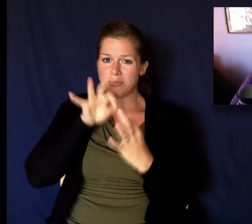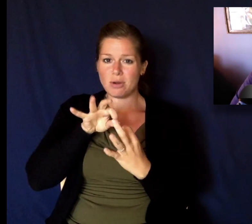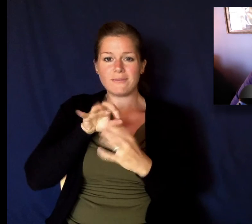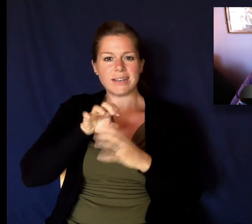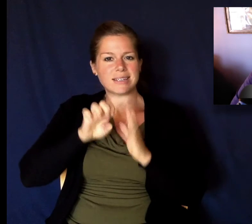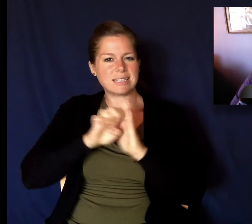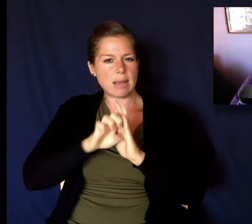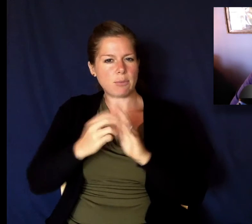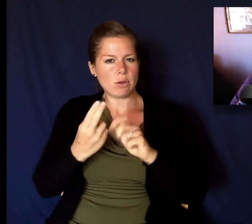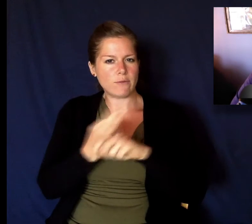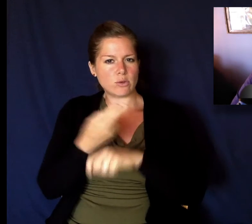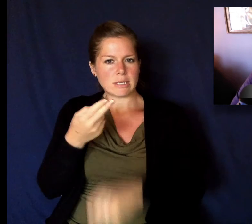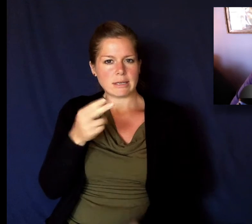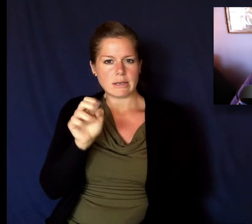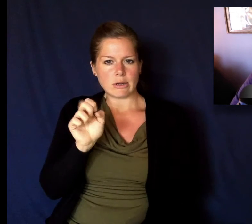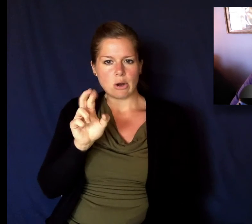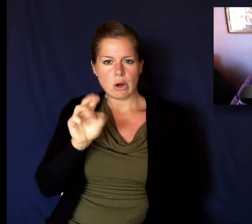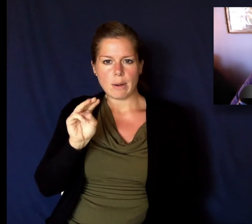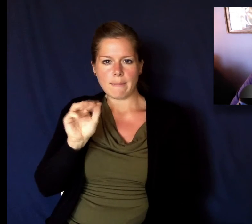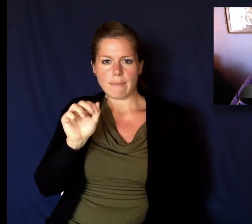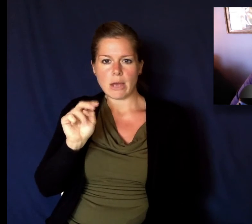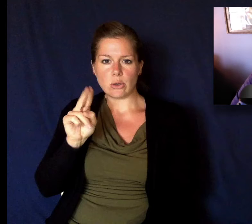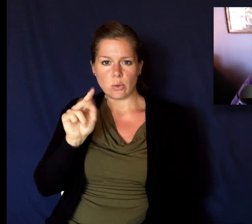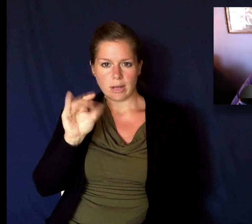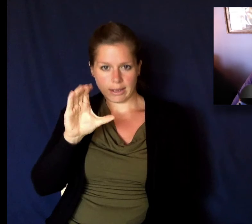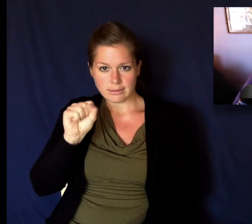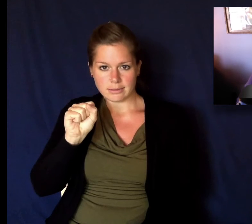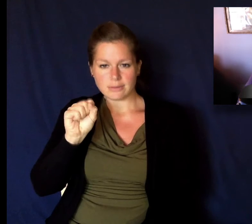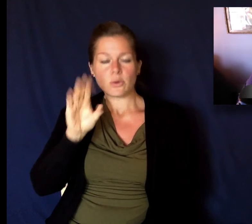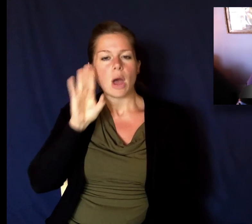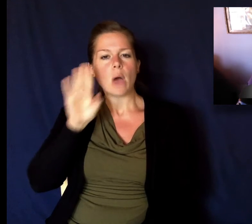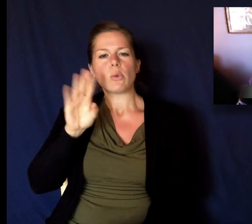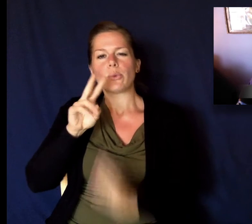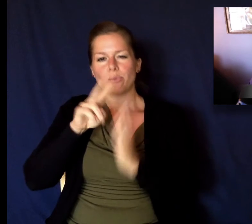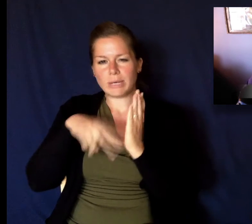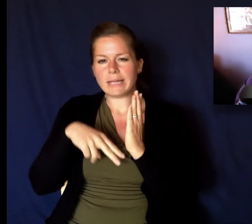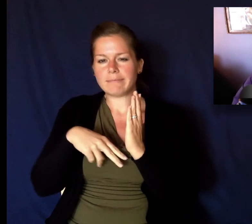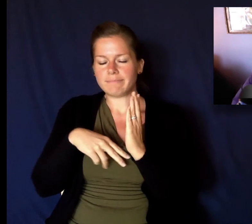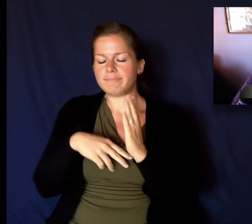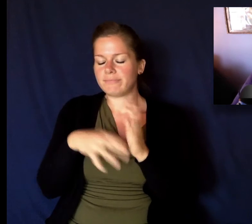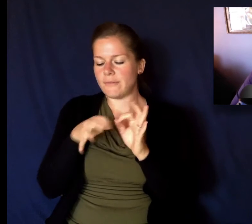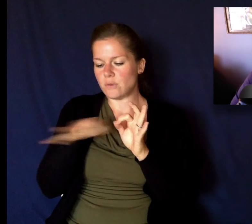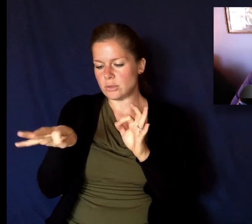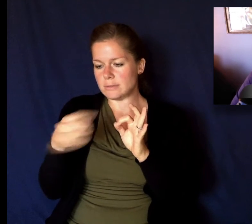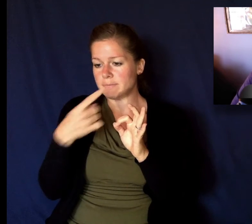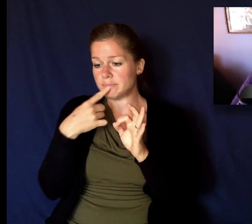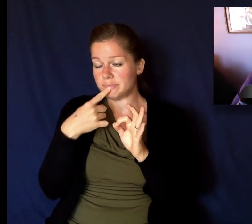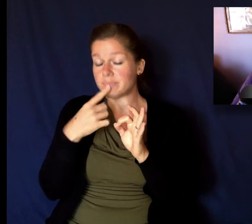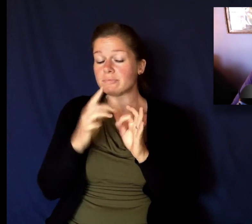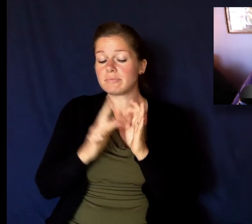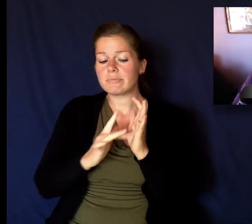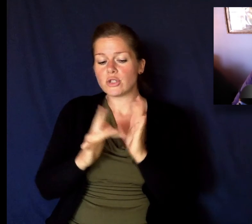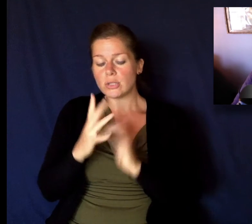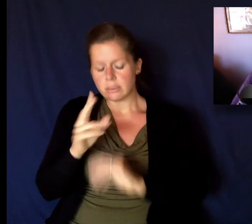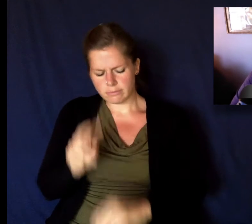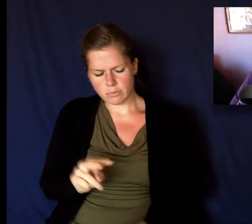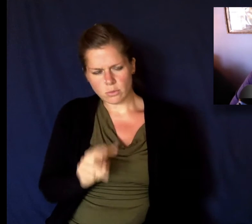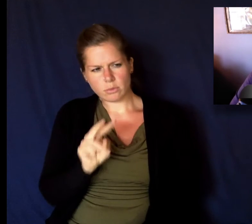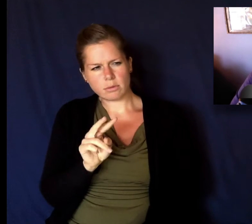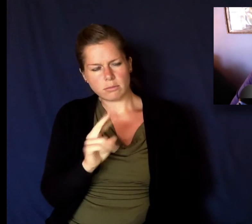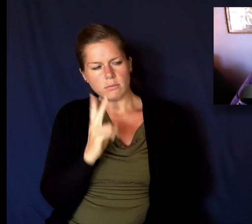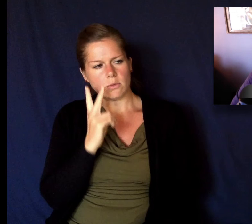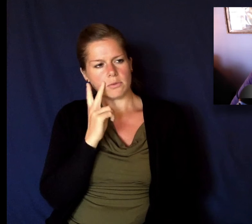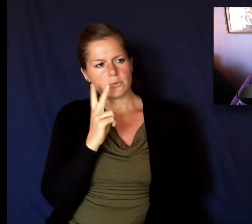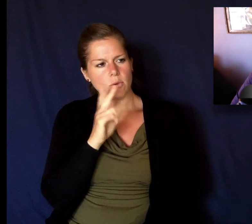chapter 21, let me just read the first 4 verses. I have this up on my computer. It says, Jesus looked up